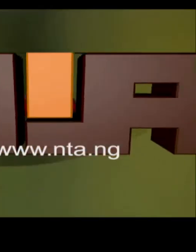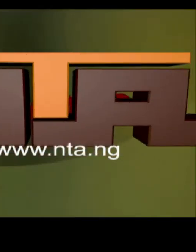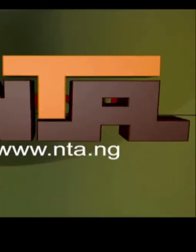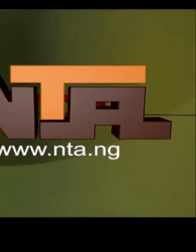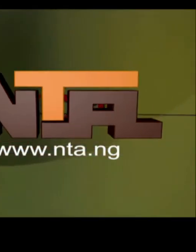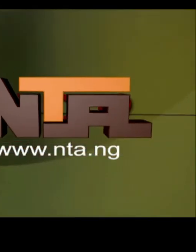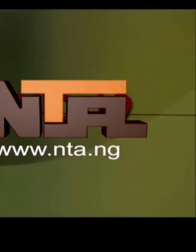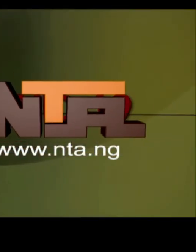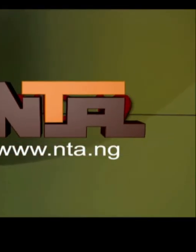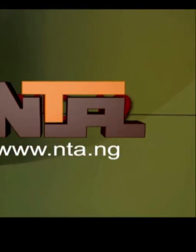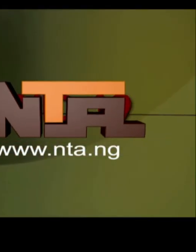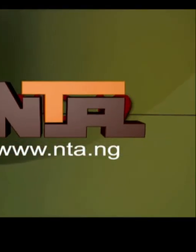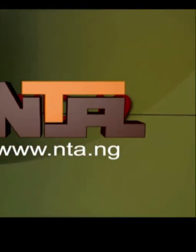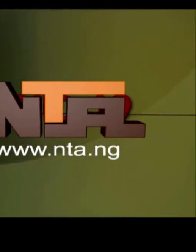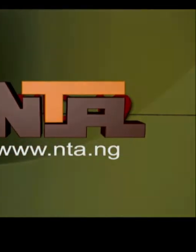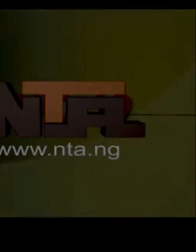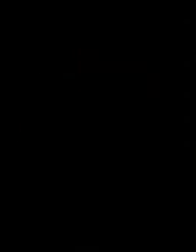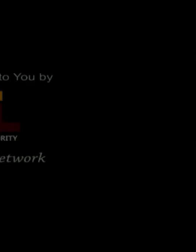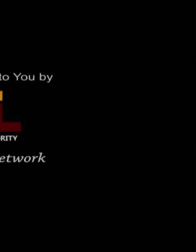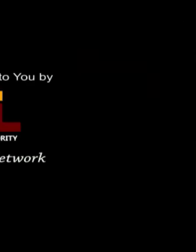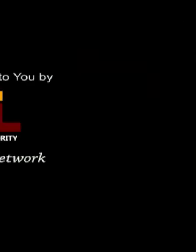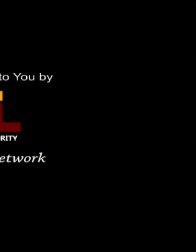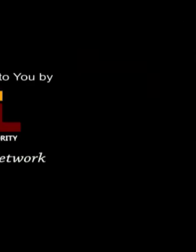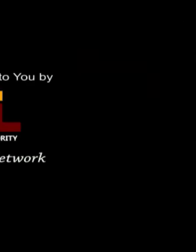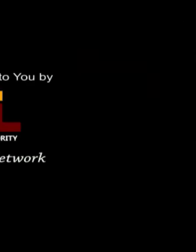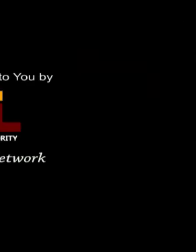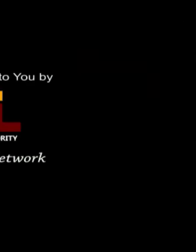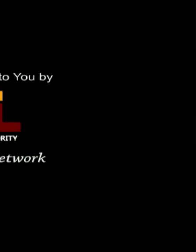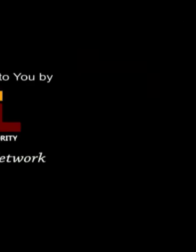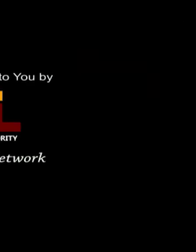sources. NTA is one of them.